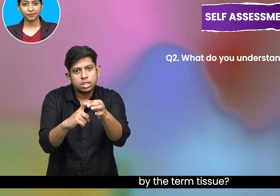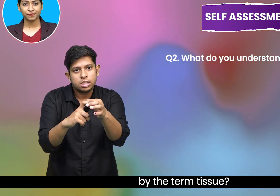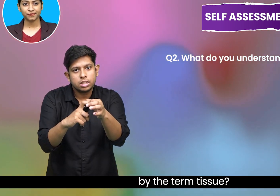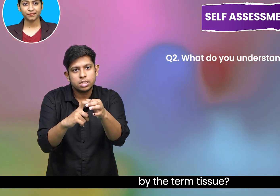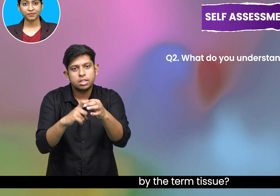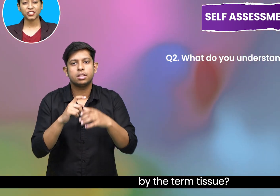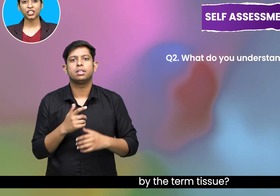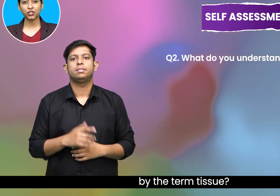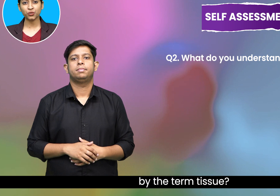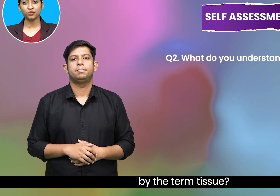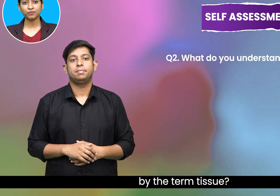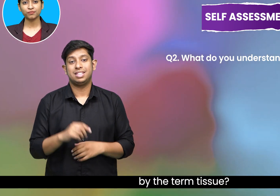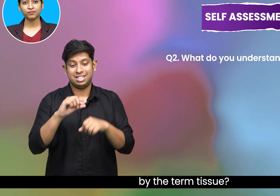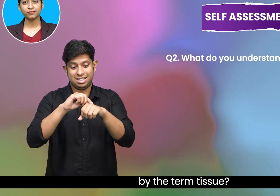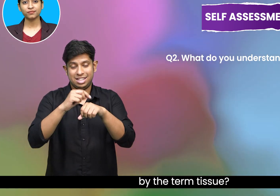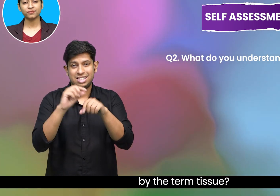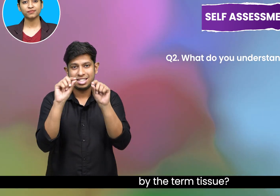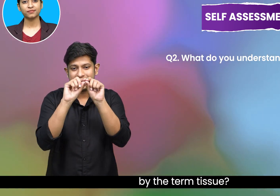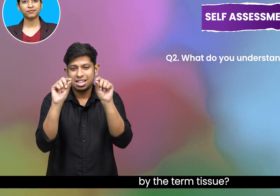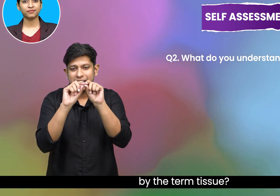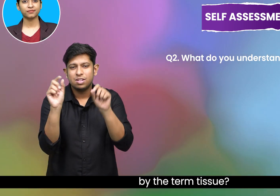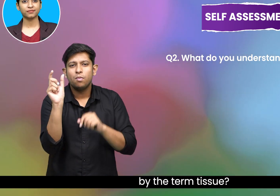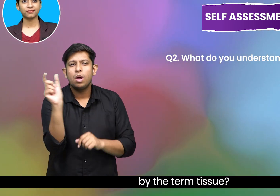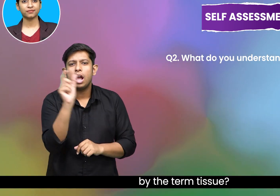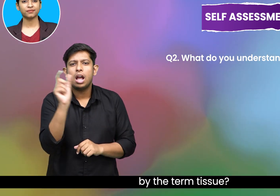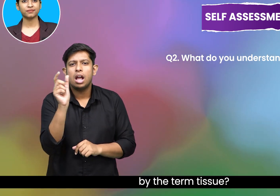term tissue,